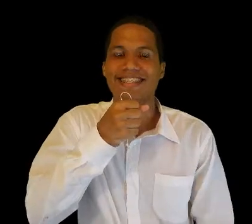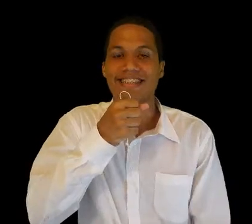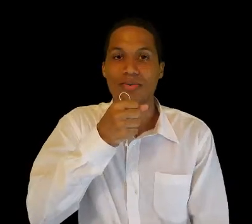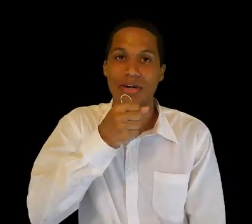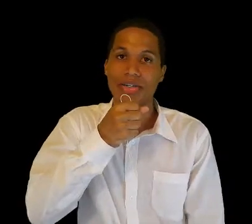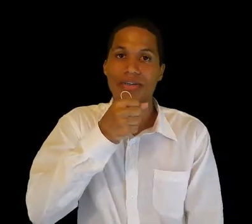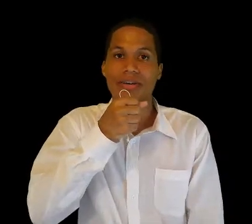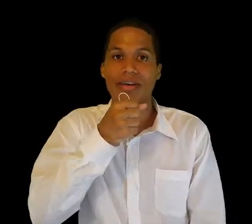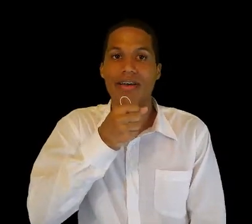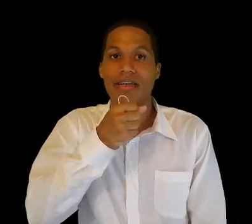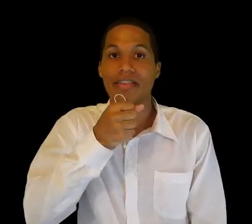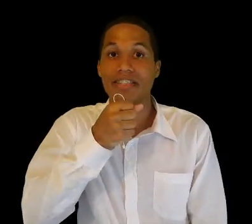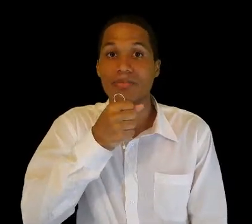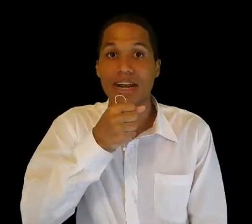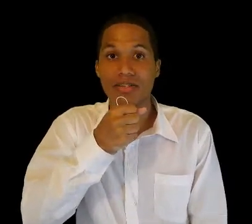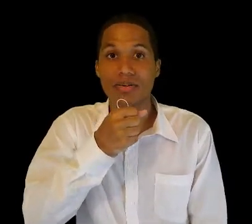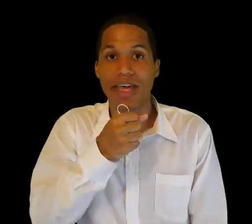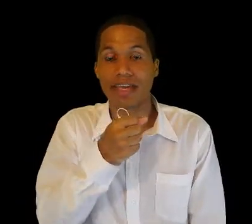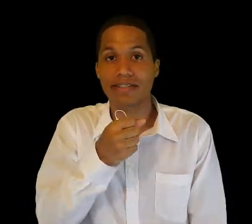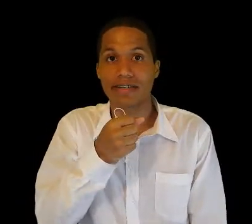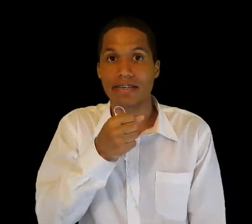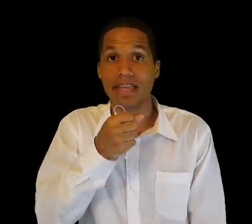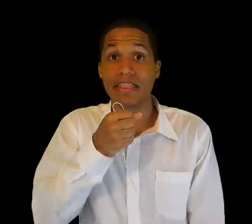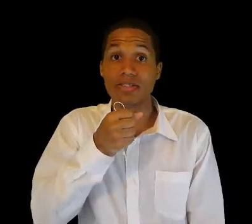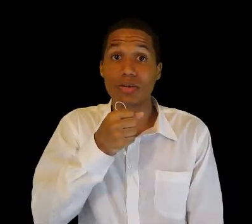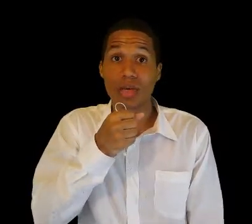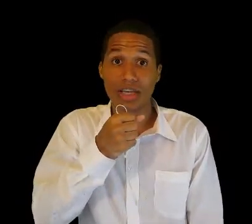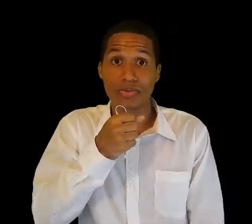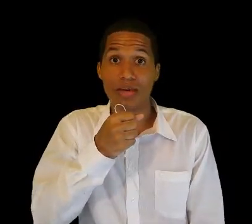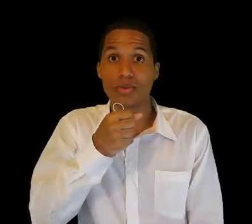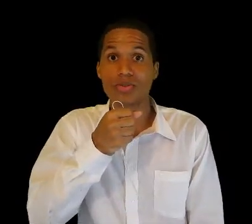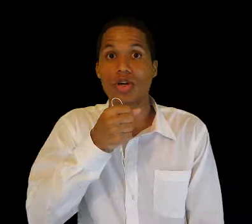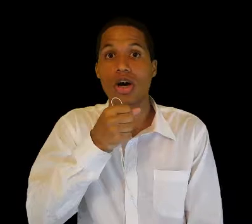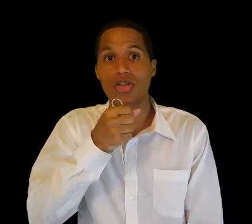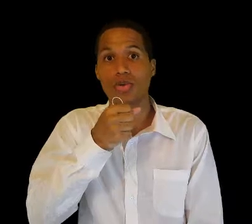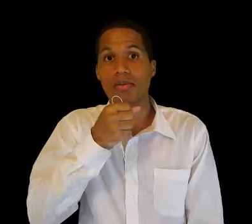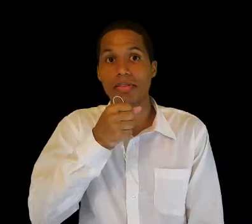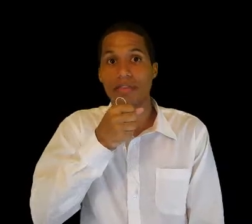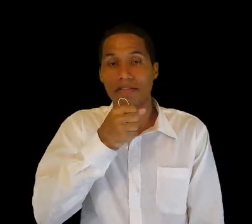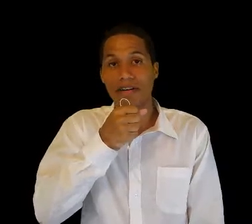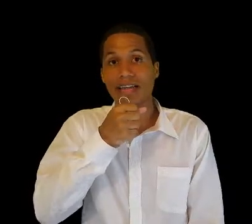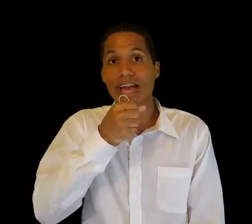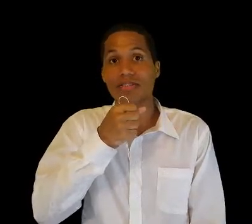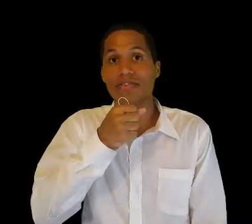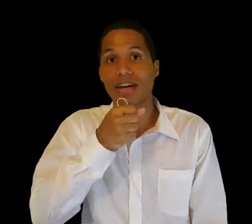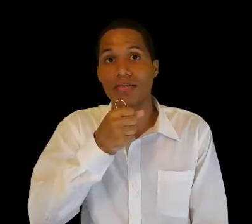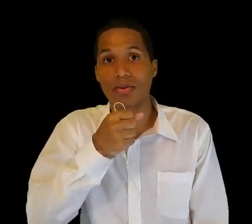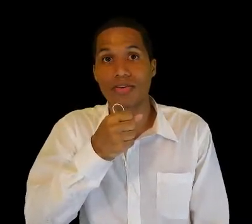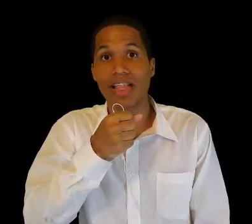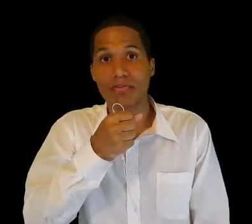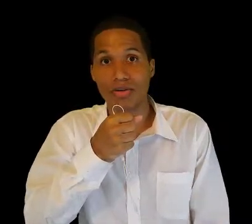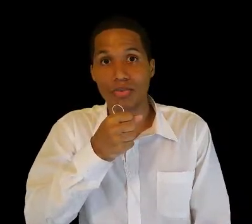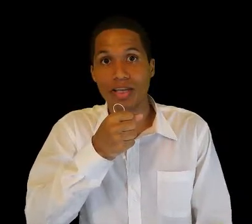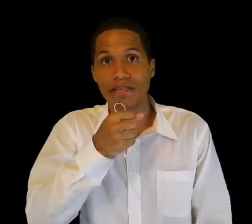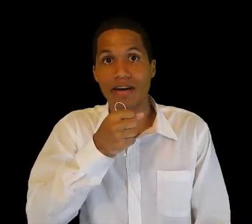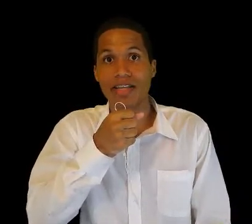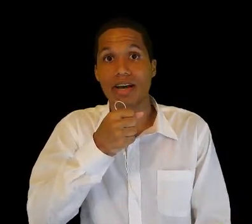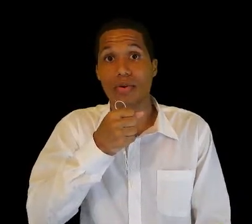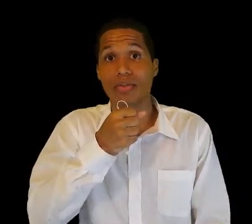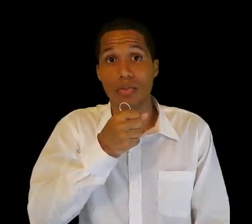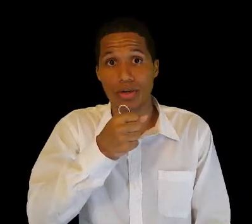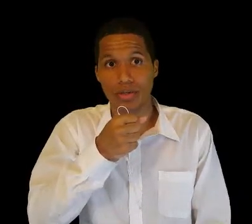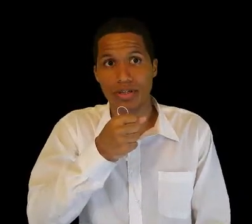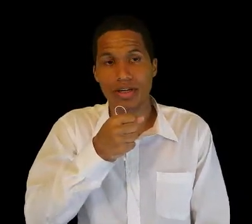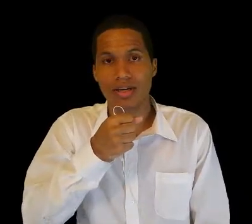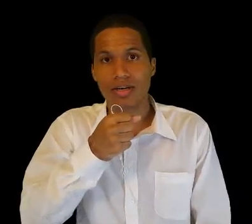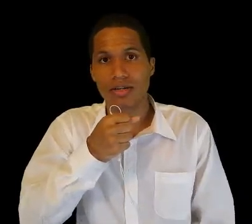Hi, how are you? This is Brando, and in this occasion I will talk to you about the different kinds of animal we can find